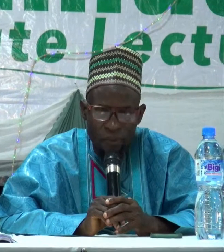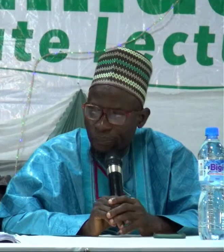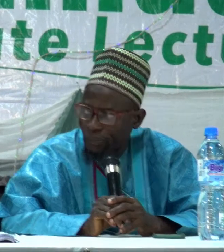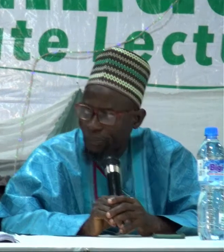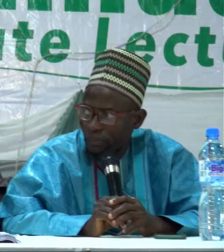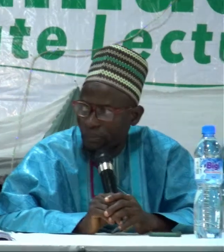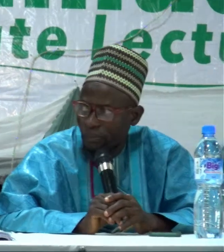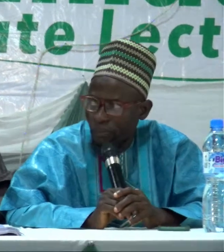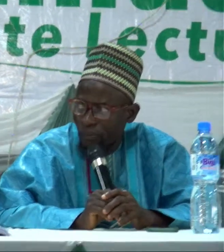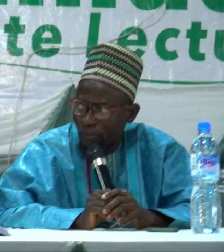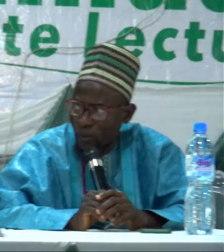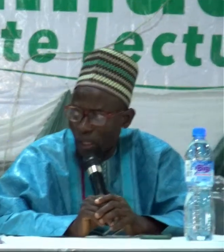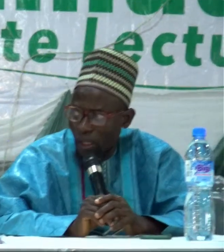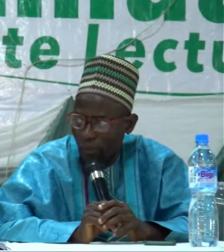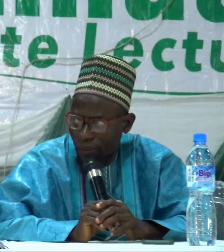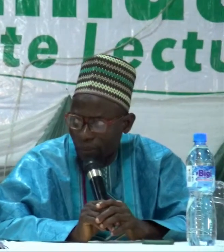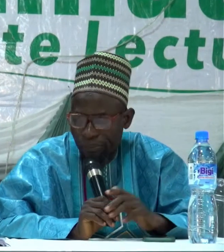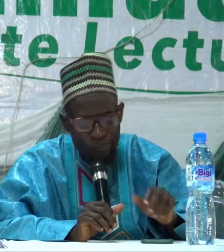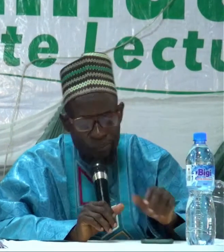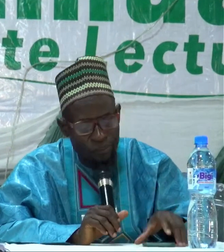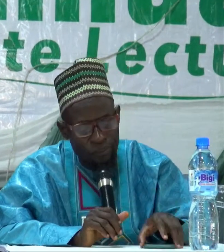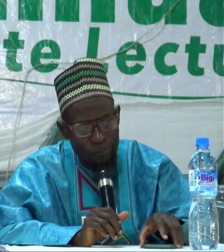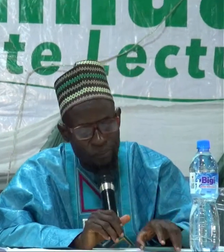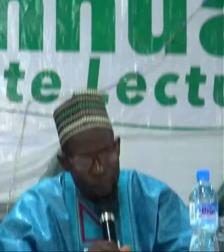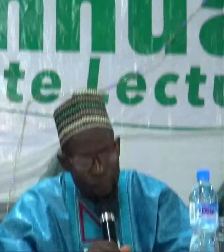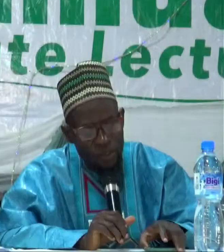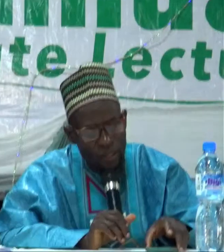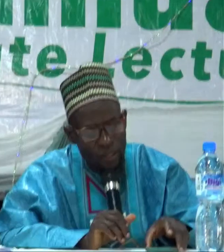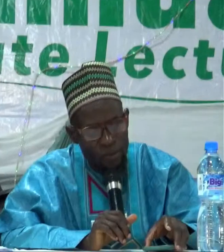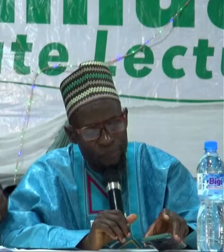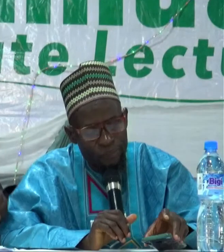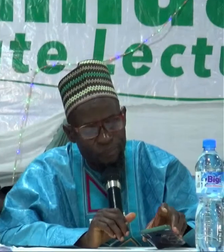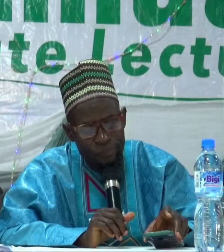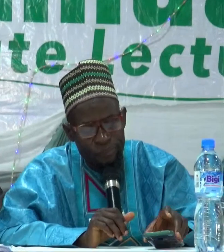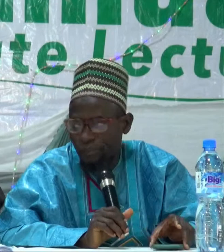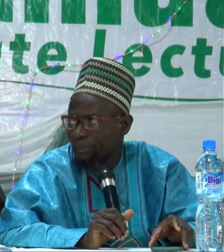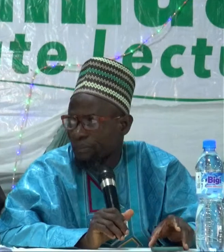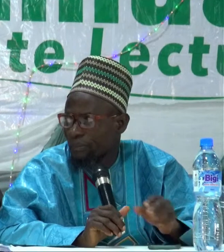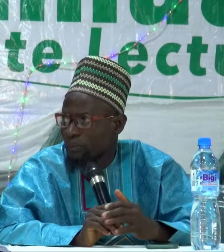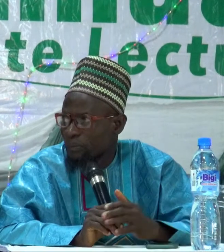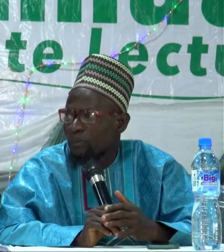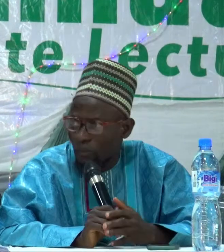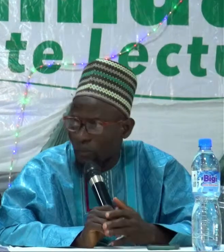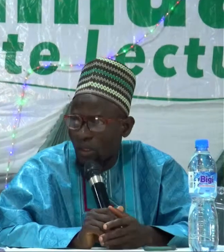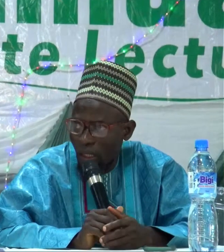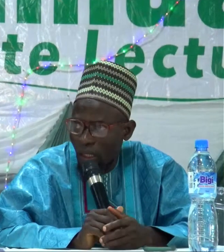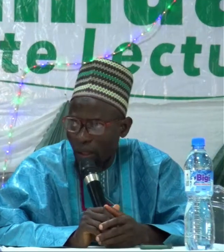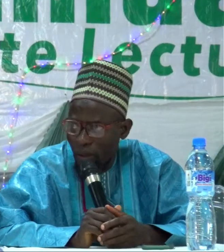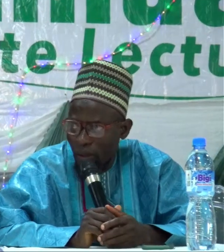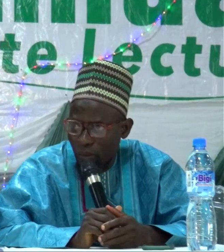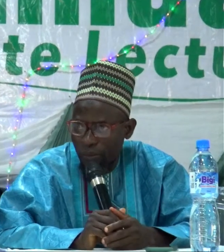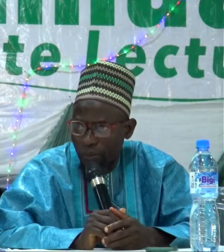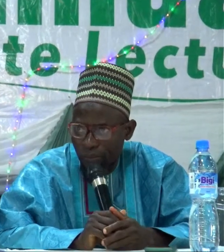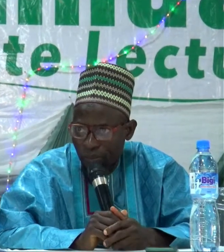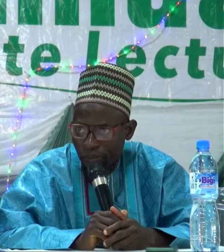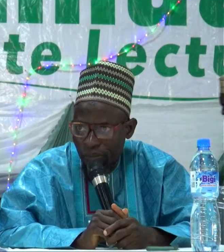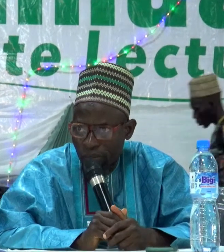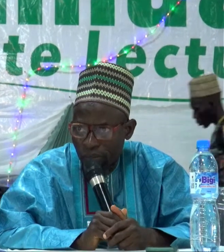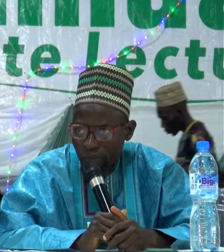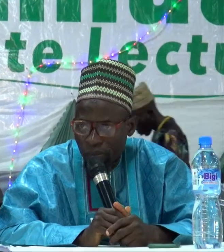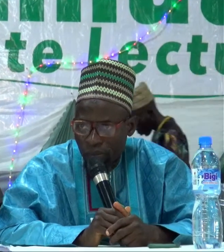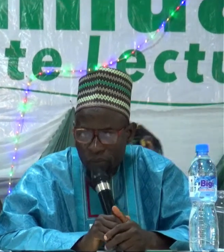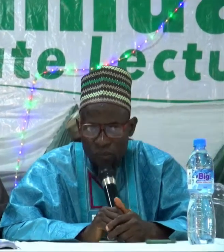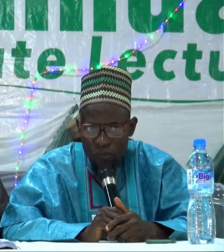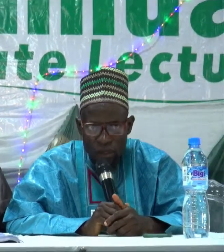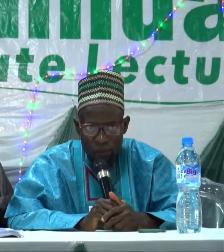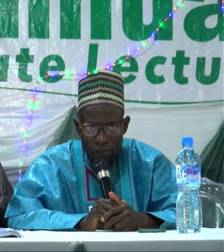ero ara yen de fun wa. Amen. Tinu omi ara yen de fun wa. Amen. Alaafia nu apo olorun yen de fun wa. Amen. Alaafia nu ile olorun yen de